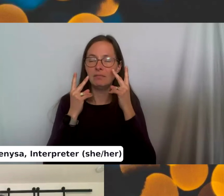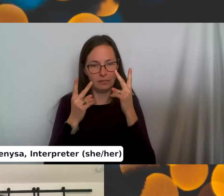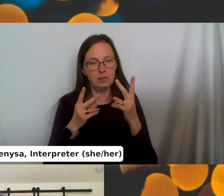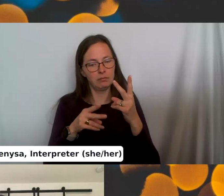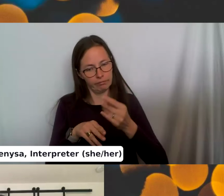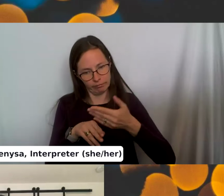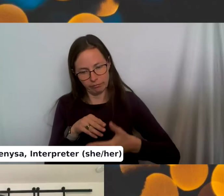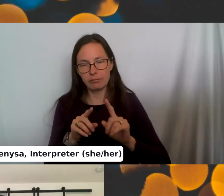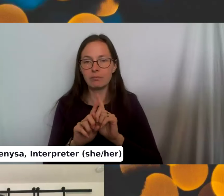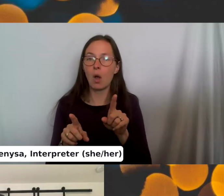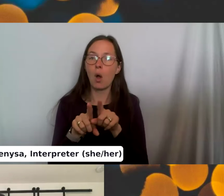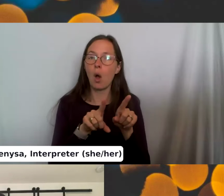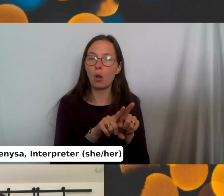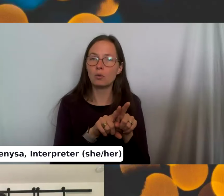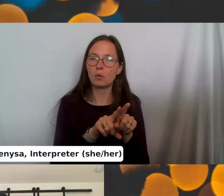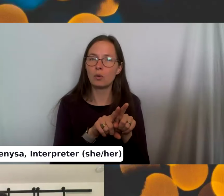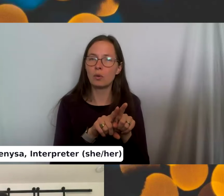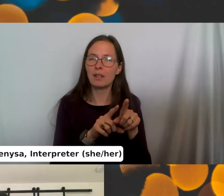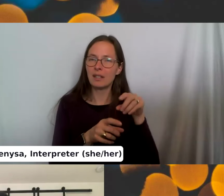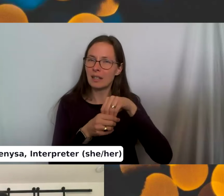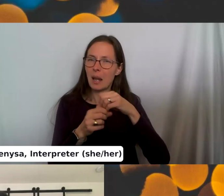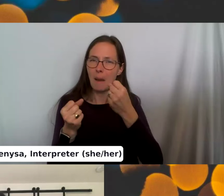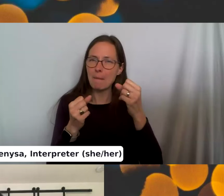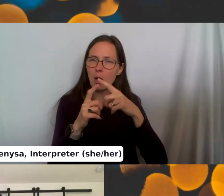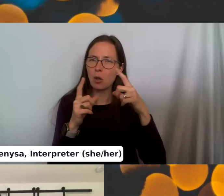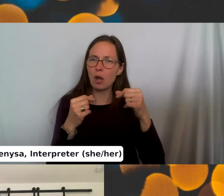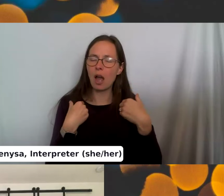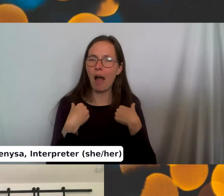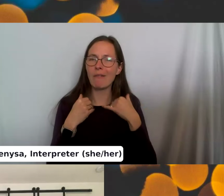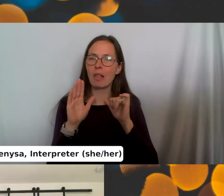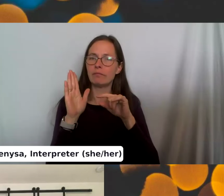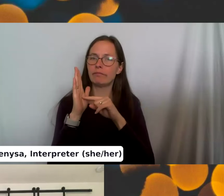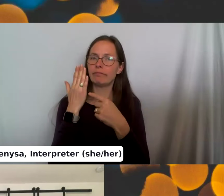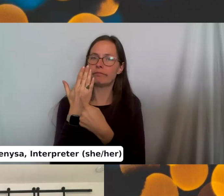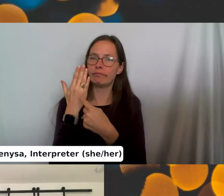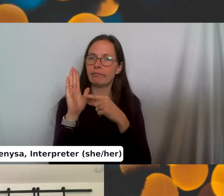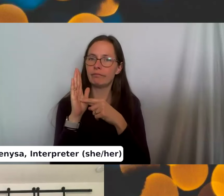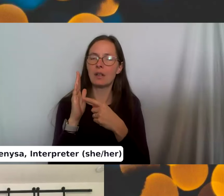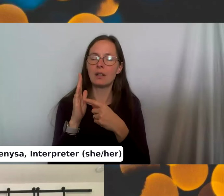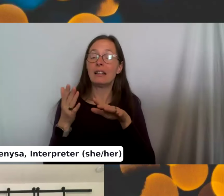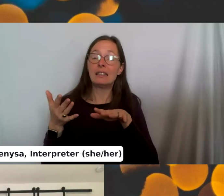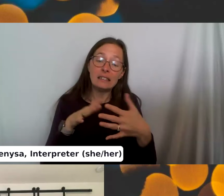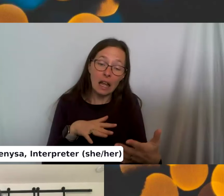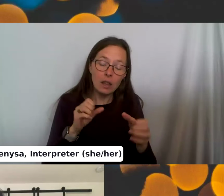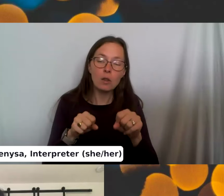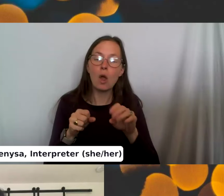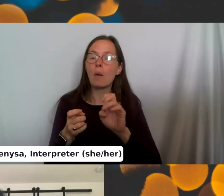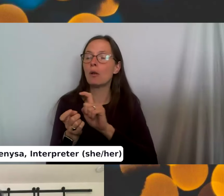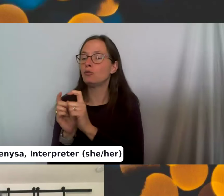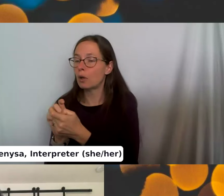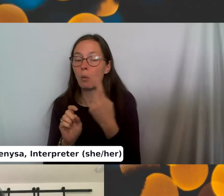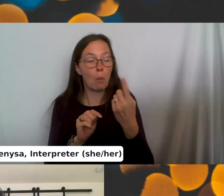but there's also these dualities within those cards too, of like, maybe death is transformation of something by something finishing, or